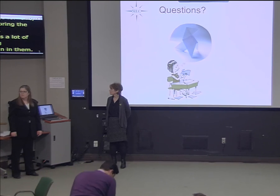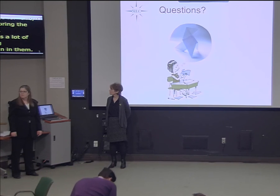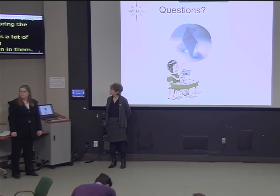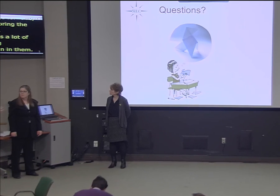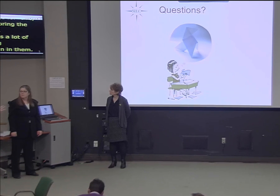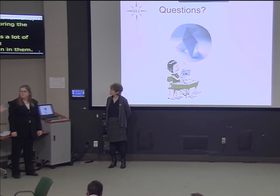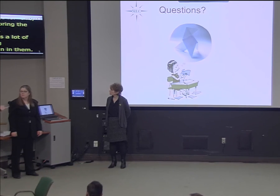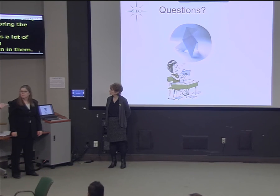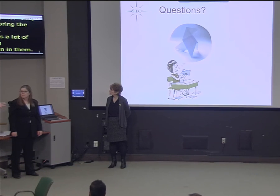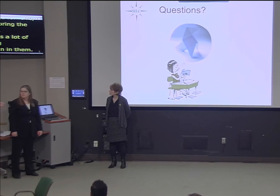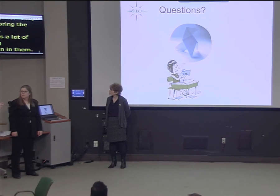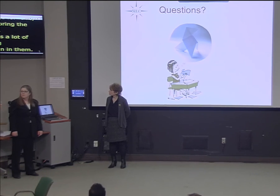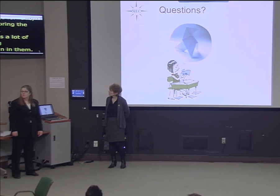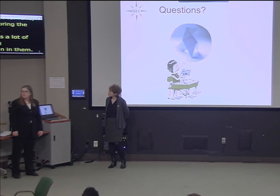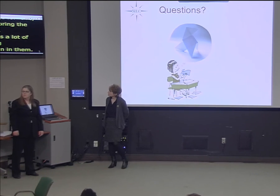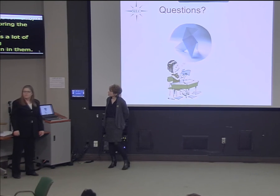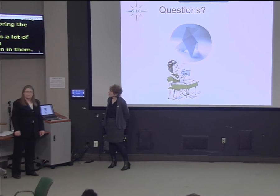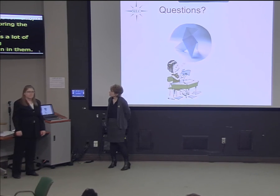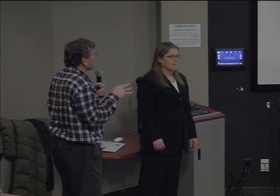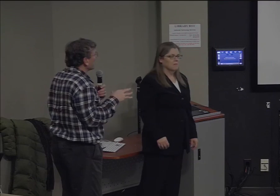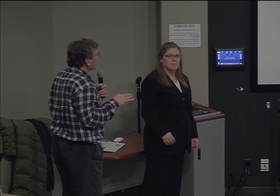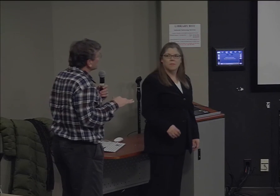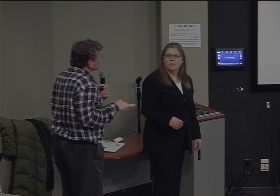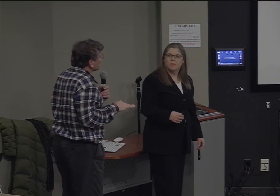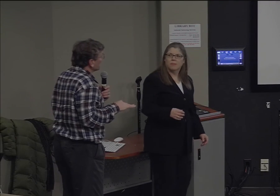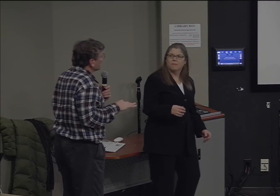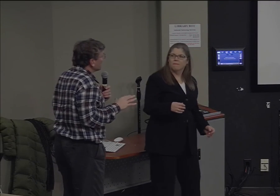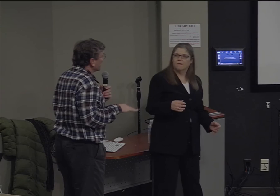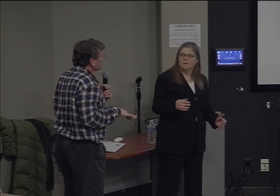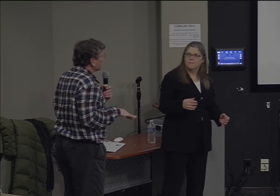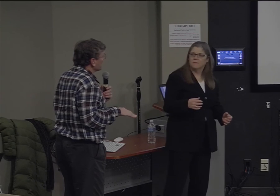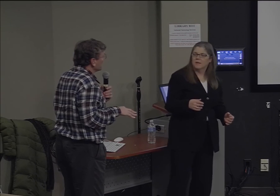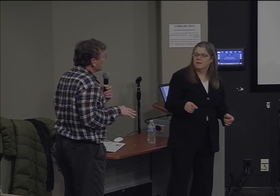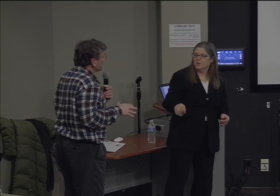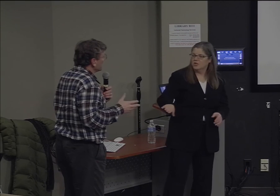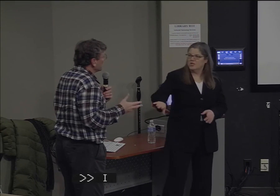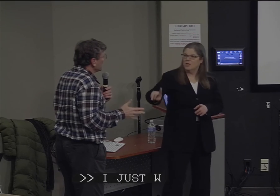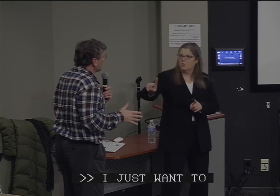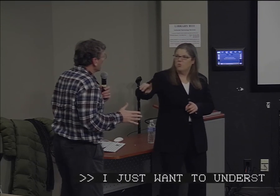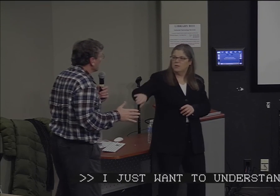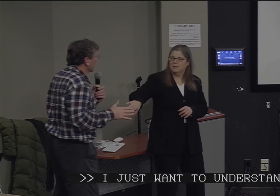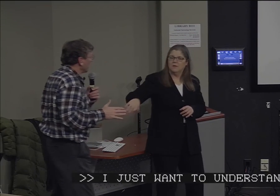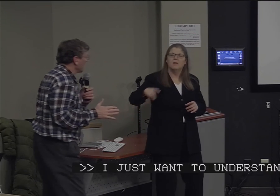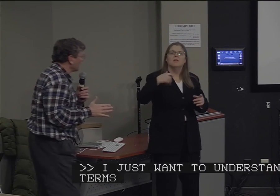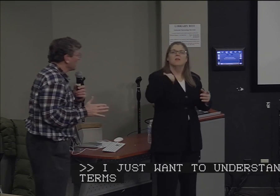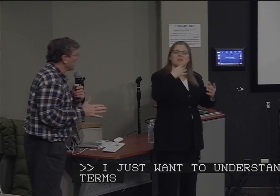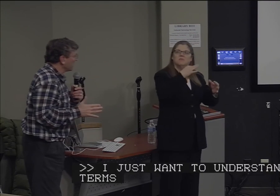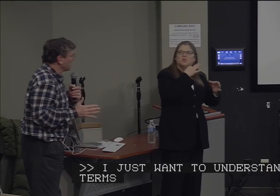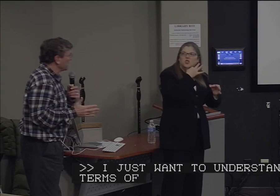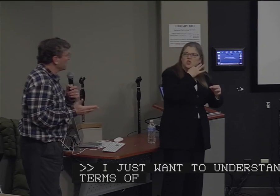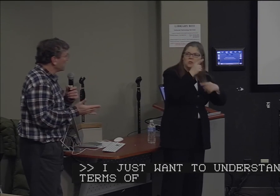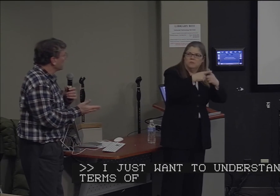I just want to understand, in terms of relationship of deaf children who are learning